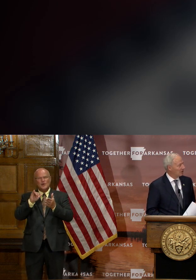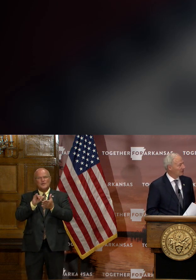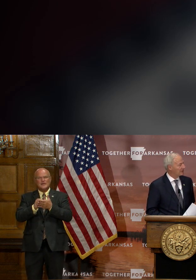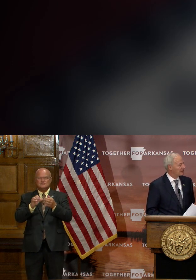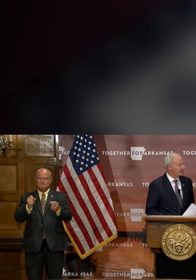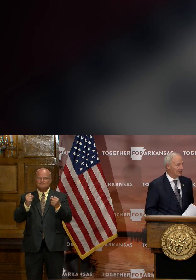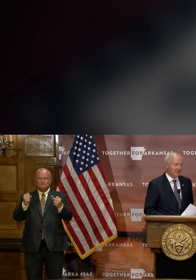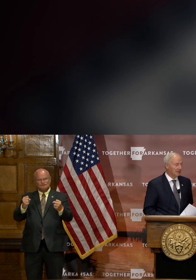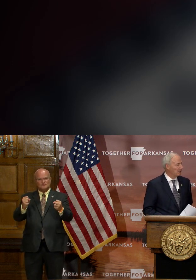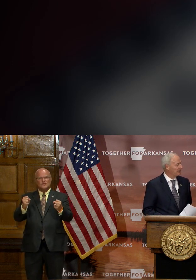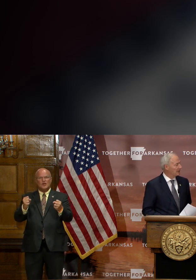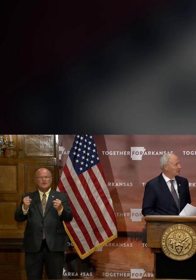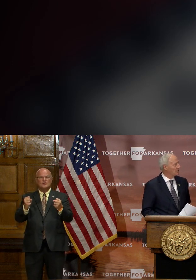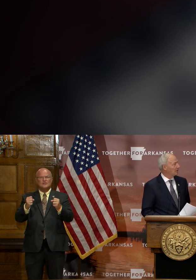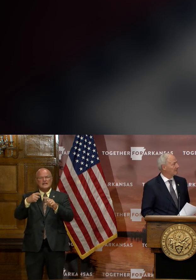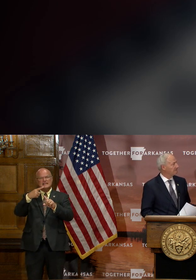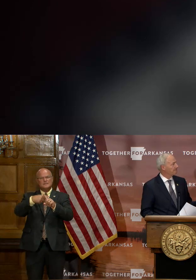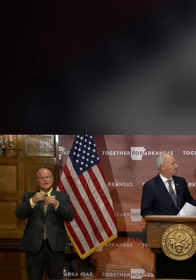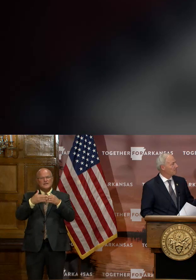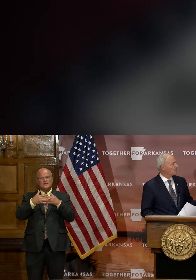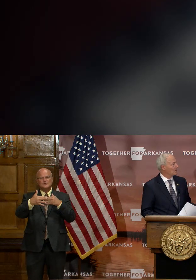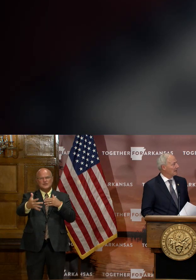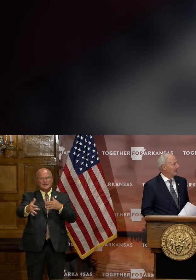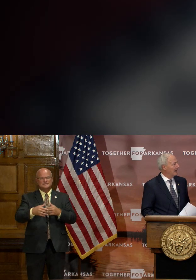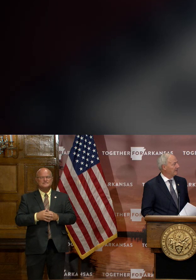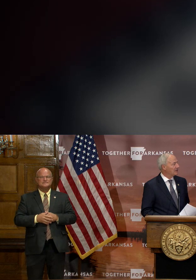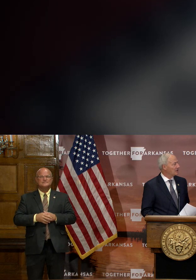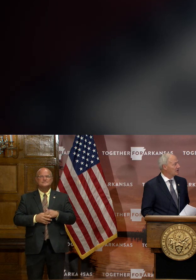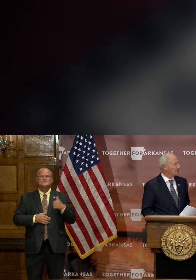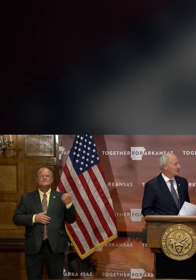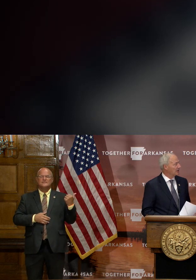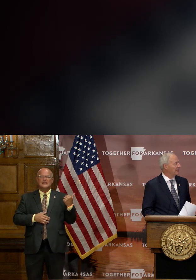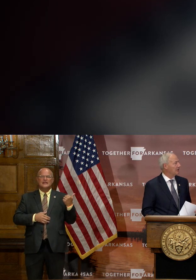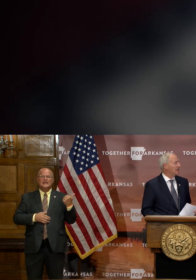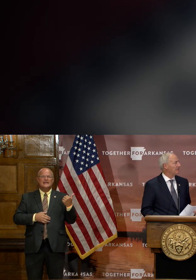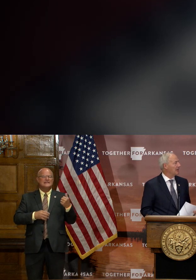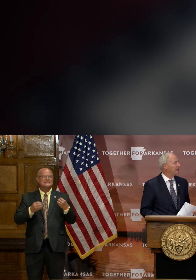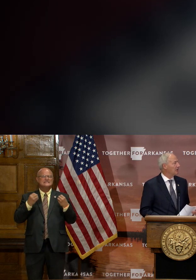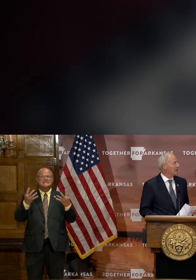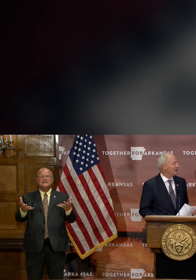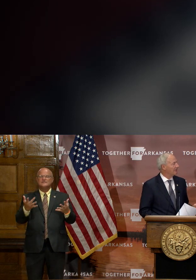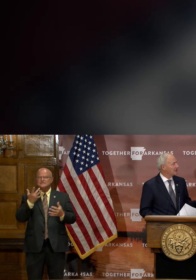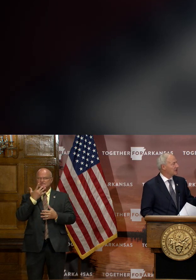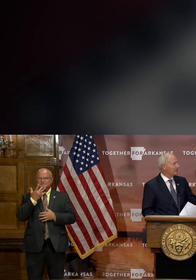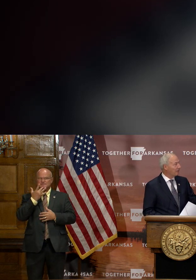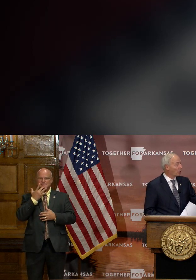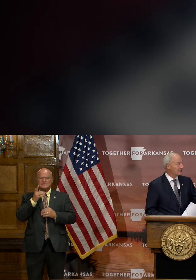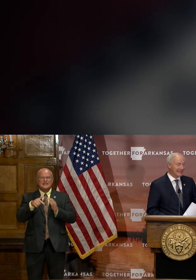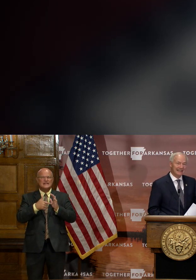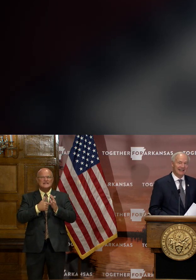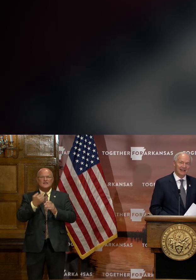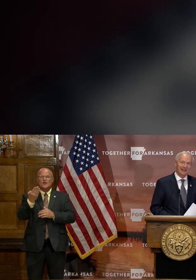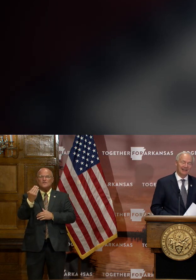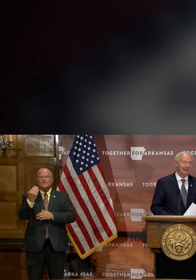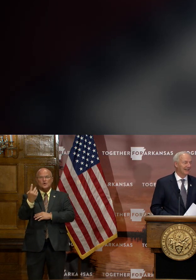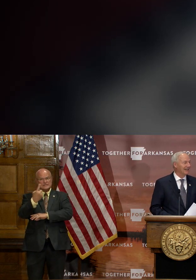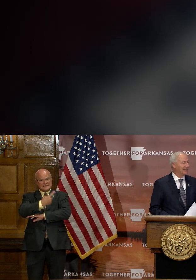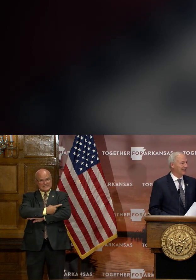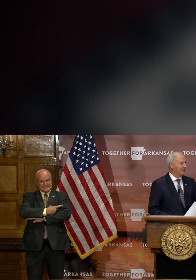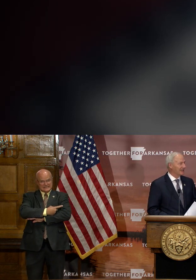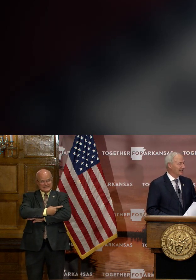be stronger as the month goes on. And this is just to give you a flavor of, this is the